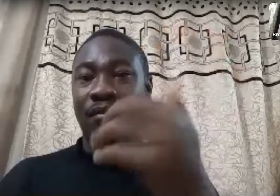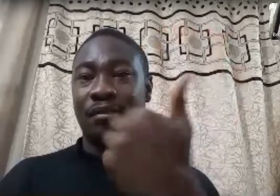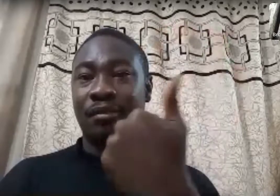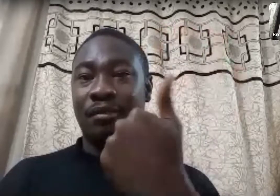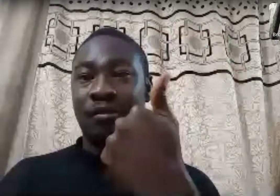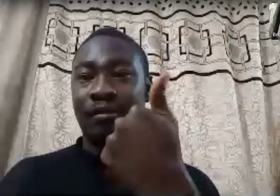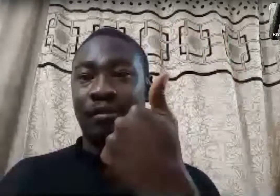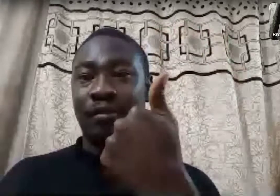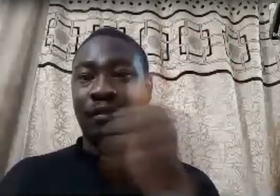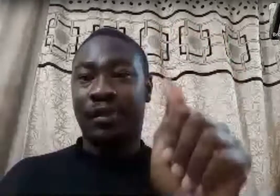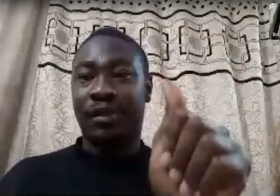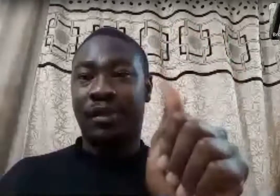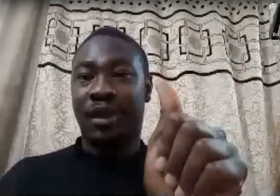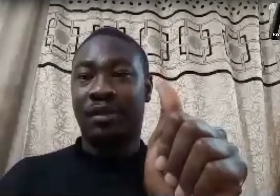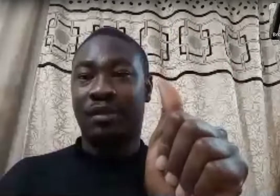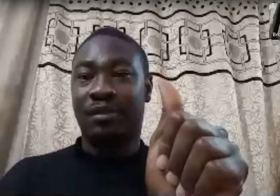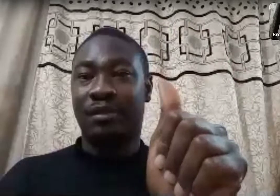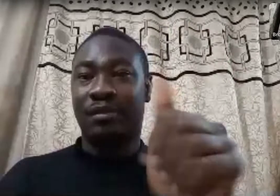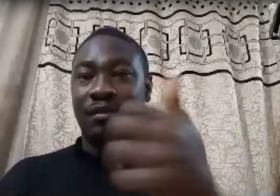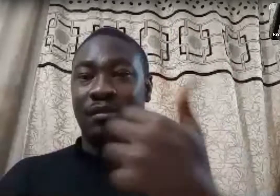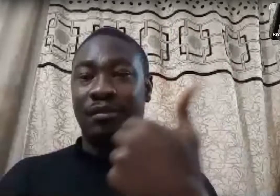10, 10,